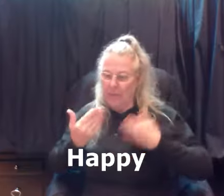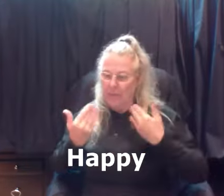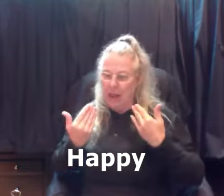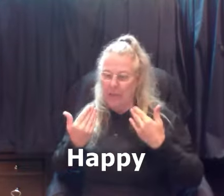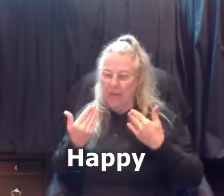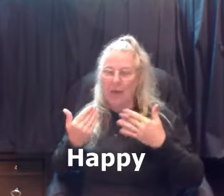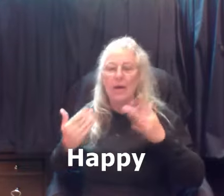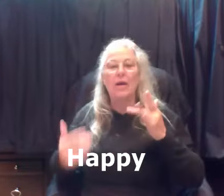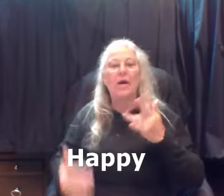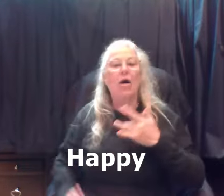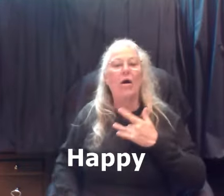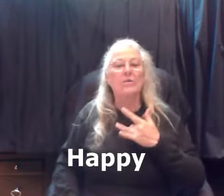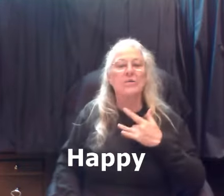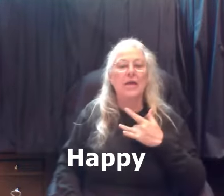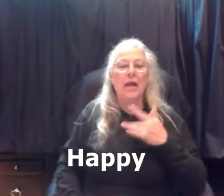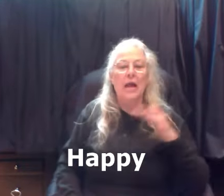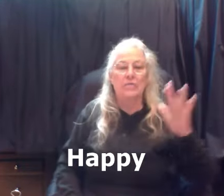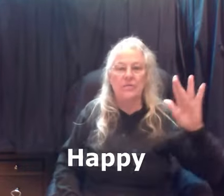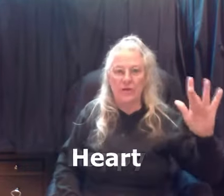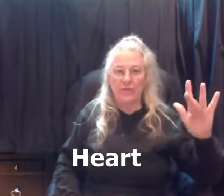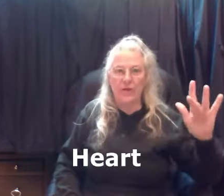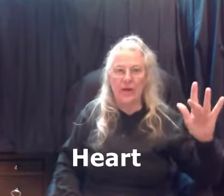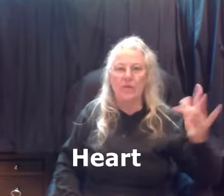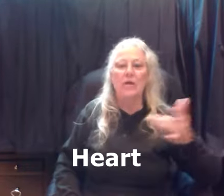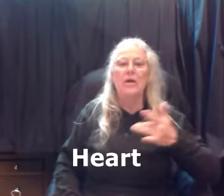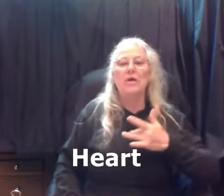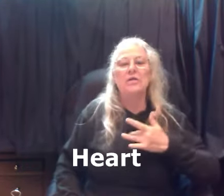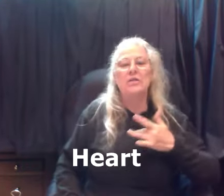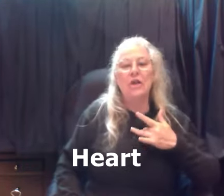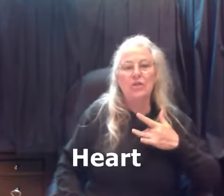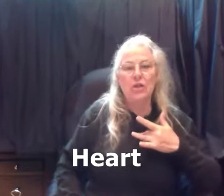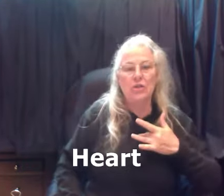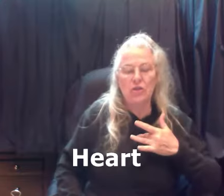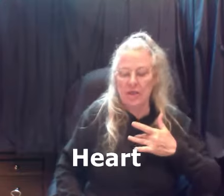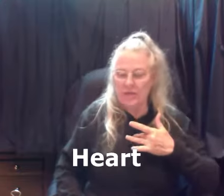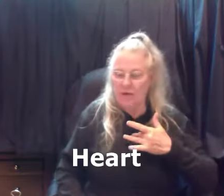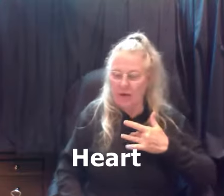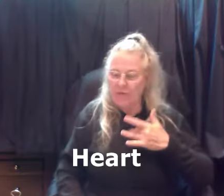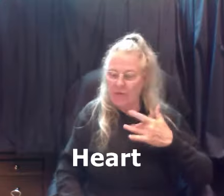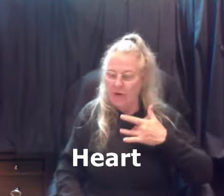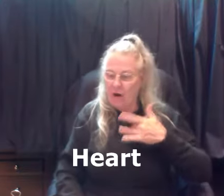Happy. Hearts. And center finger. Touching the chest area. the heart.